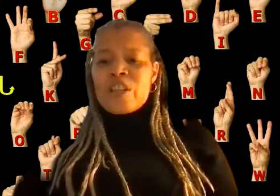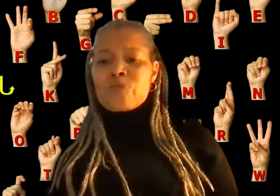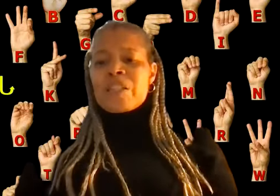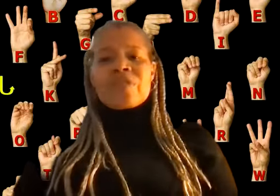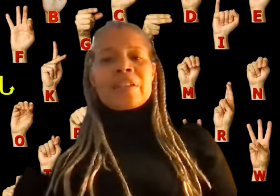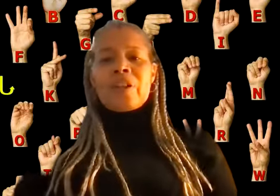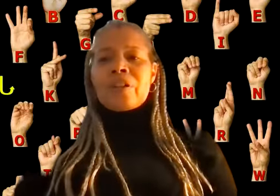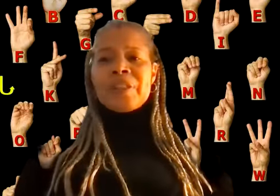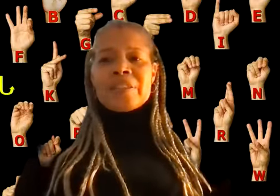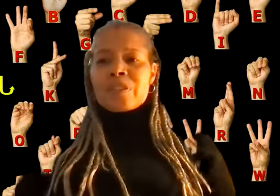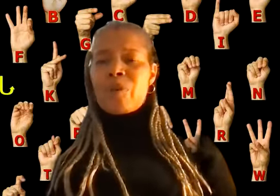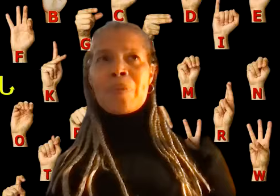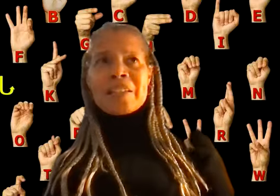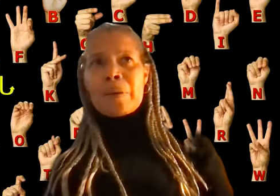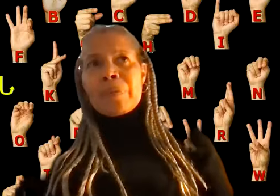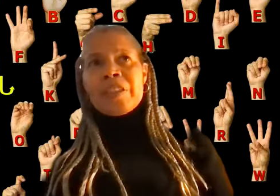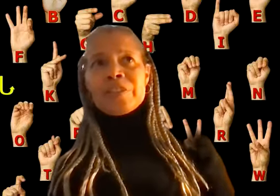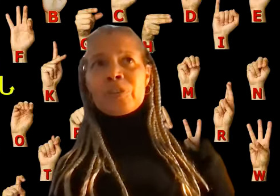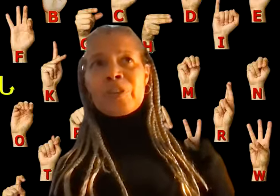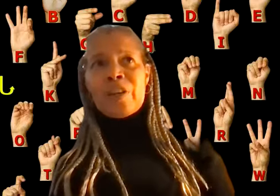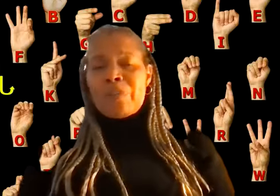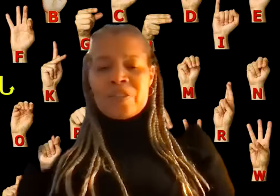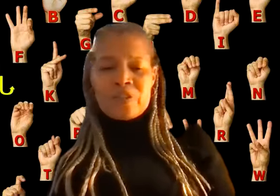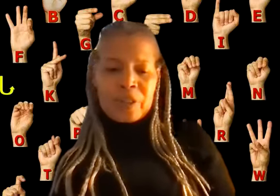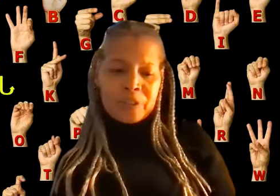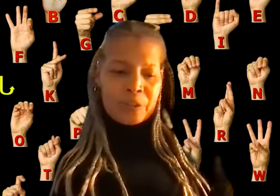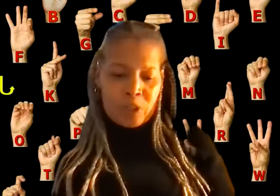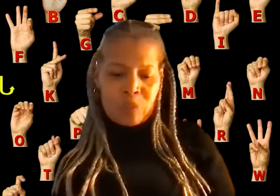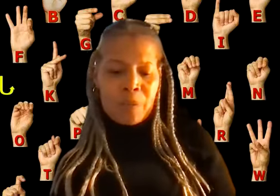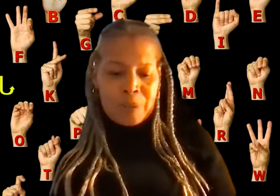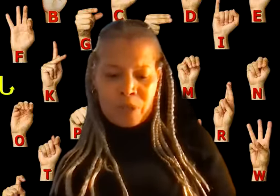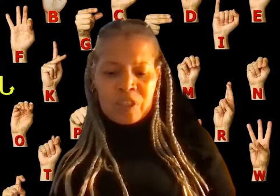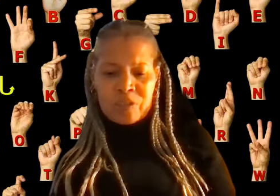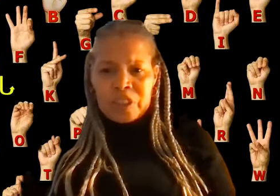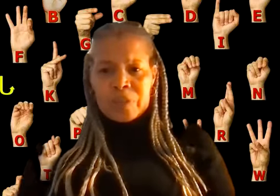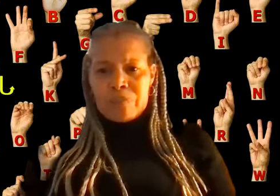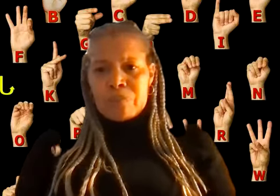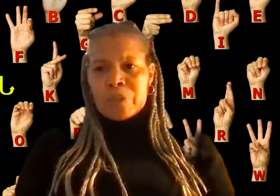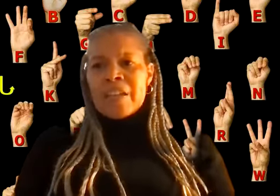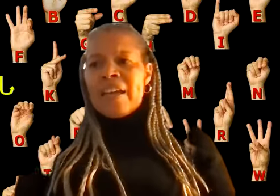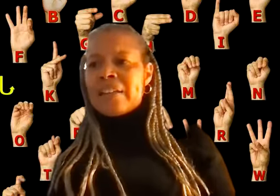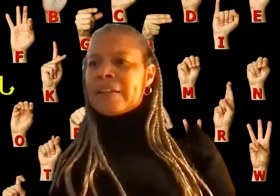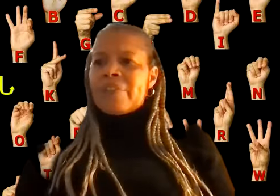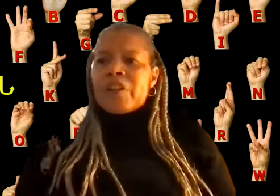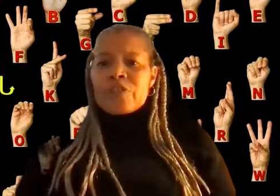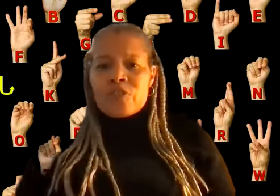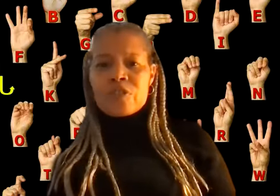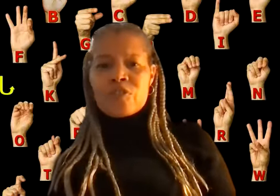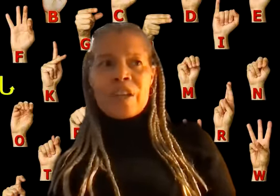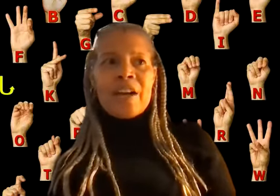chance to read, it's not a long read, it's a small book. I know it'd be 125 pages. So I don't know if it's a small book, but it's a really, really good And I think every girl should, should have